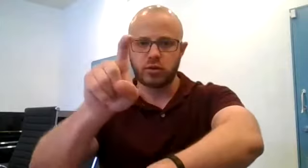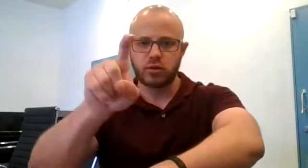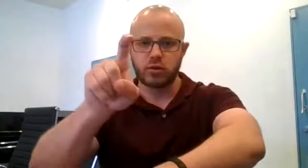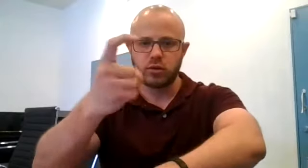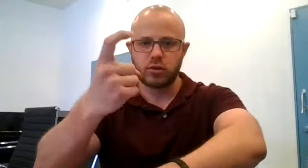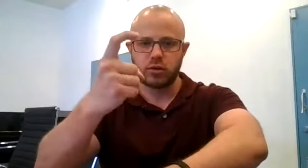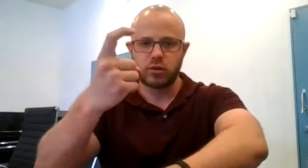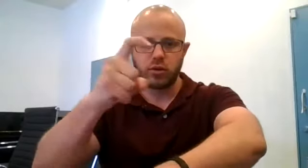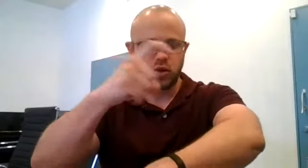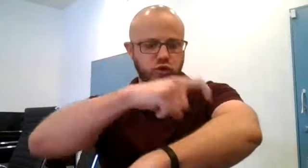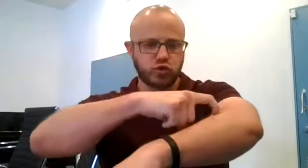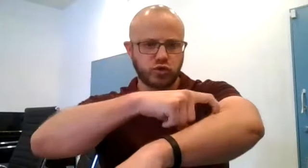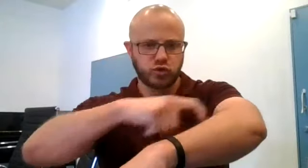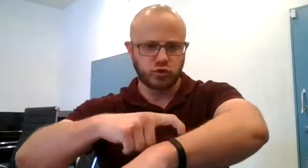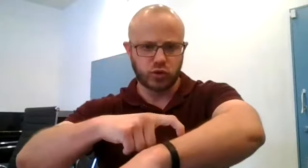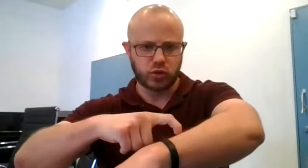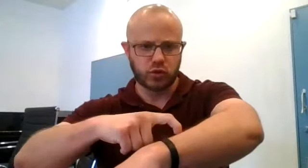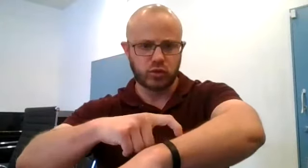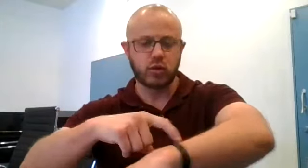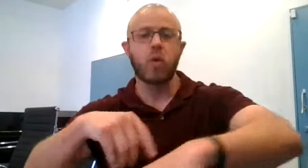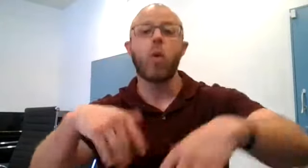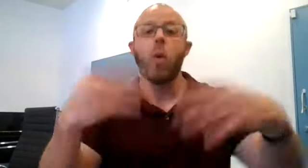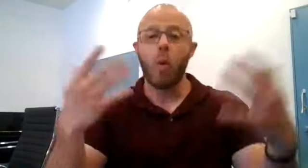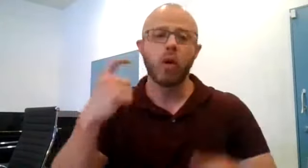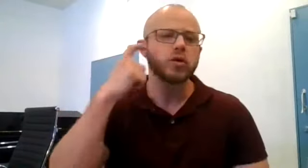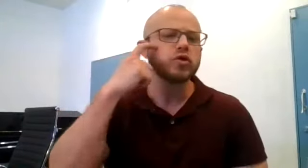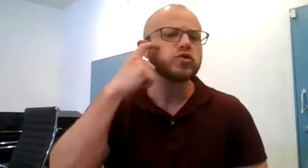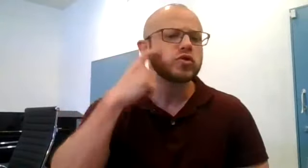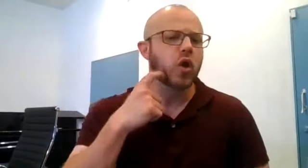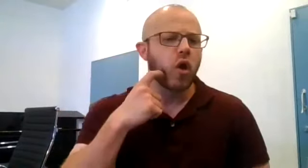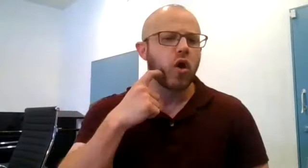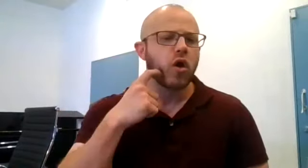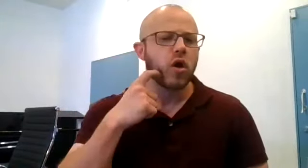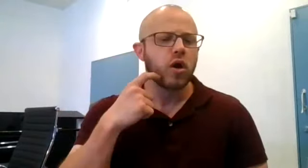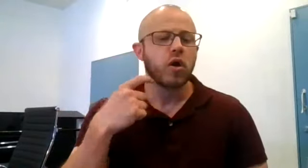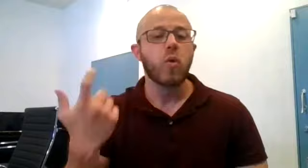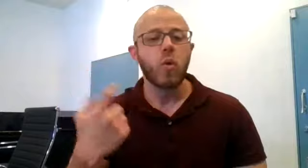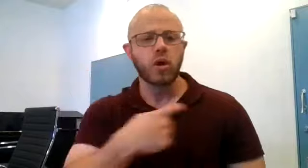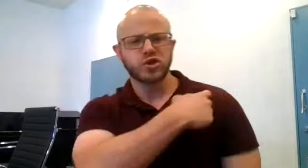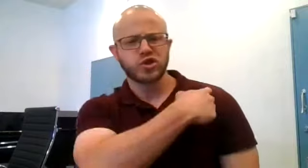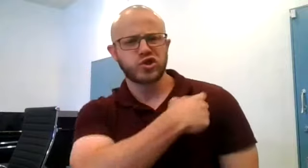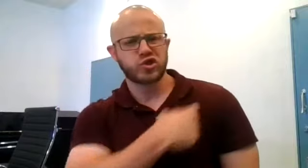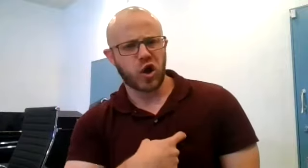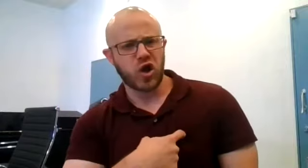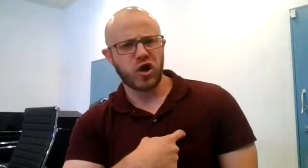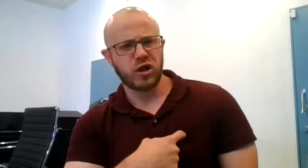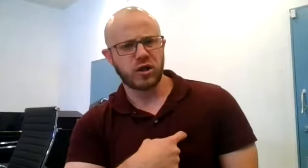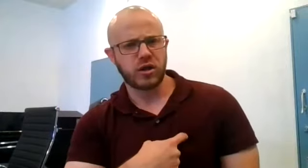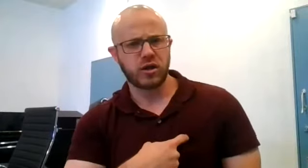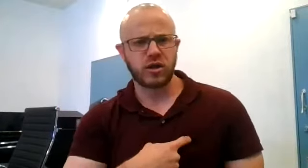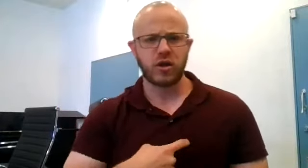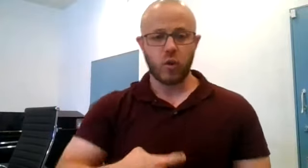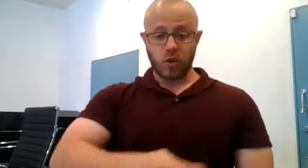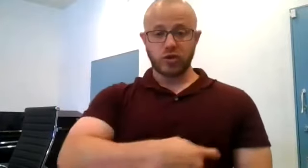would do the index finger that's bent and you show a scar. Or if it's on your face, you show the scar there. If it's on your chest, you show the scar